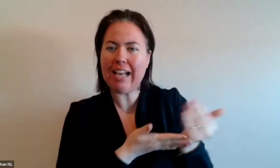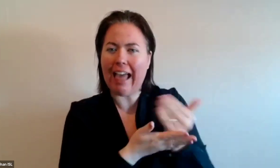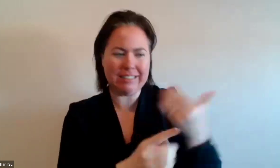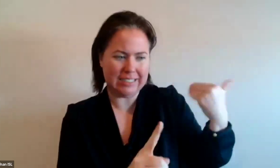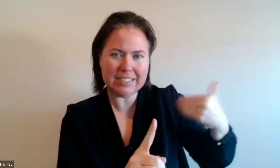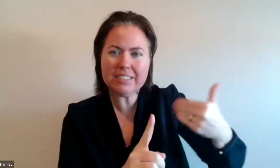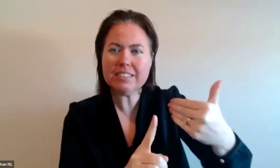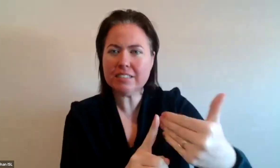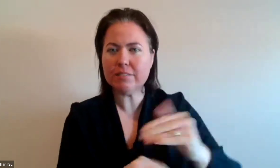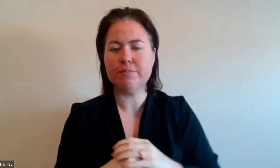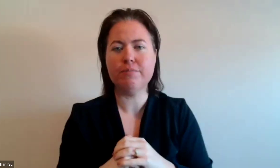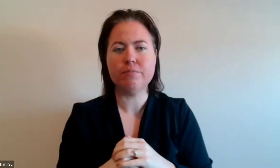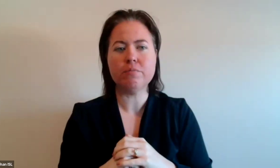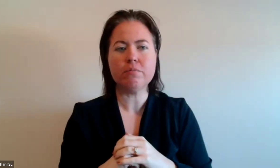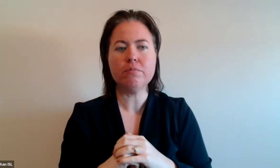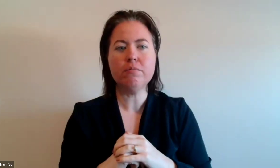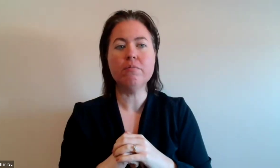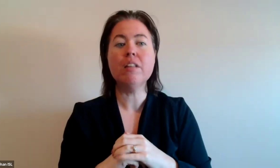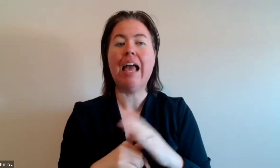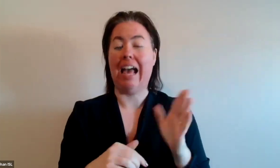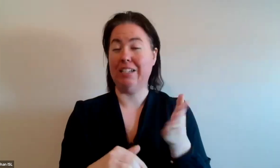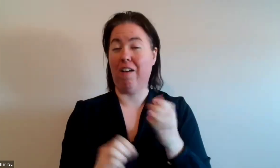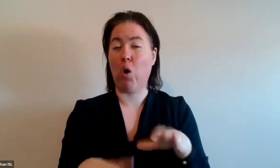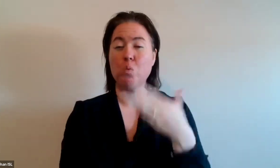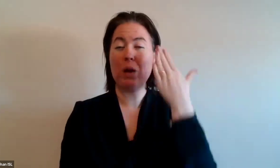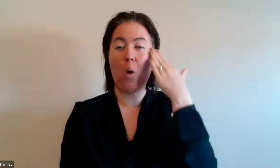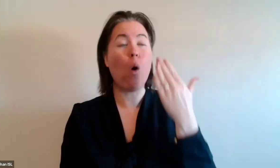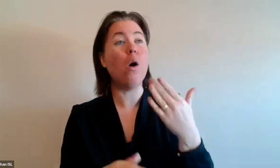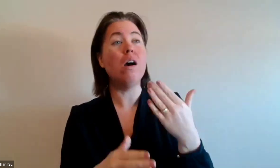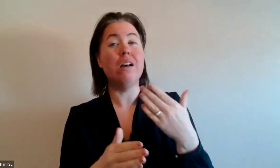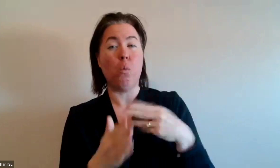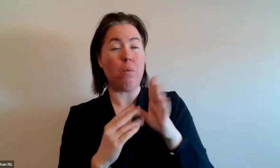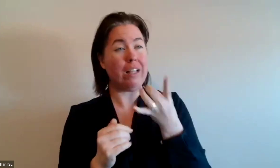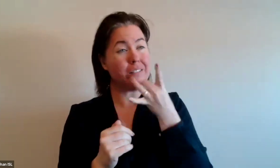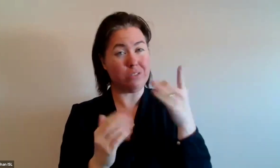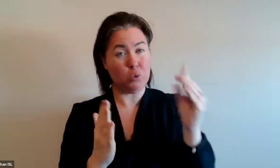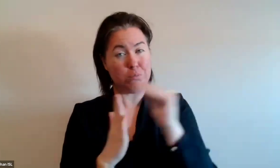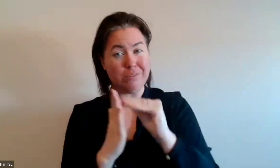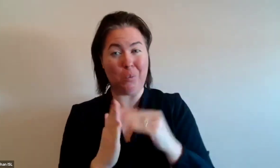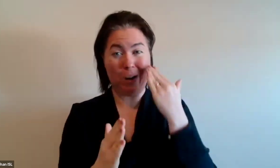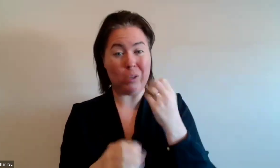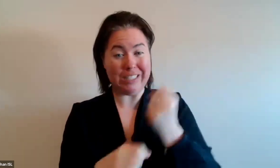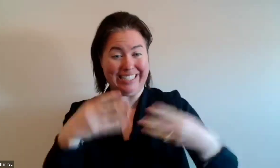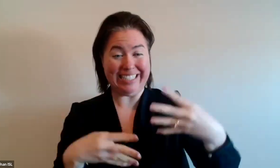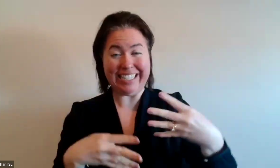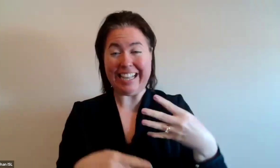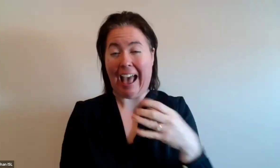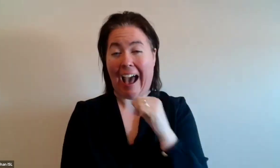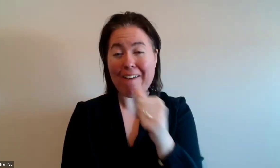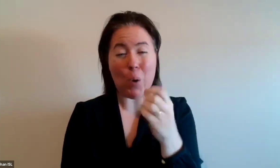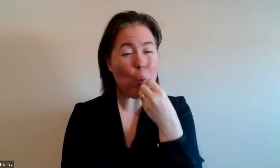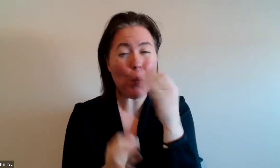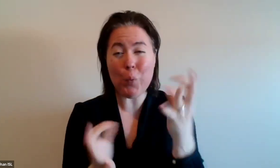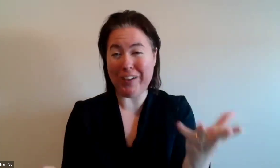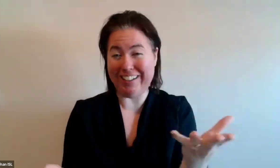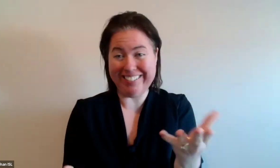And of course, we knew when we suggested this that these statistics does not exist in Norway, but we